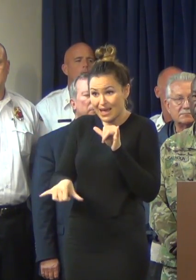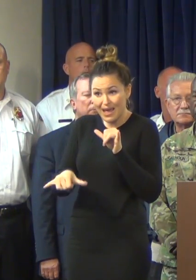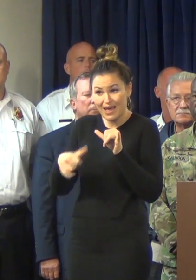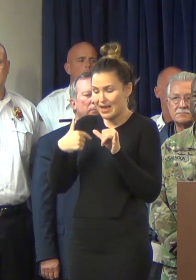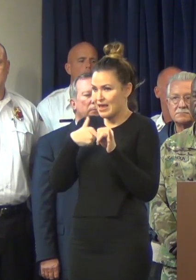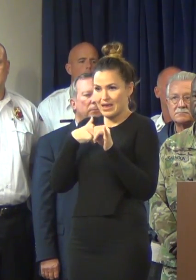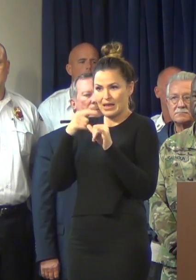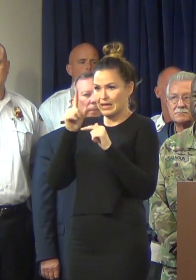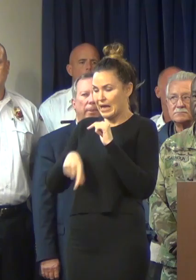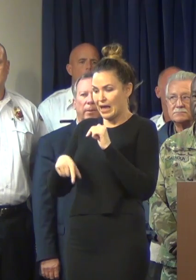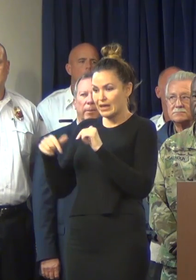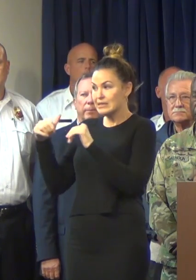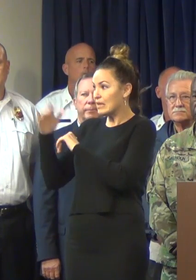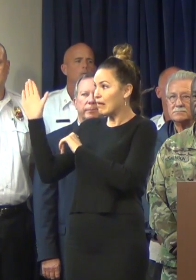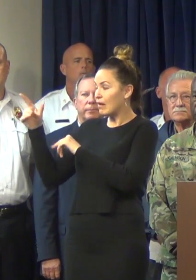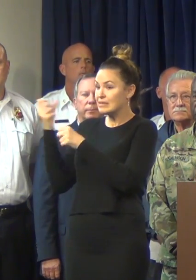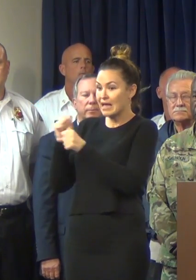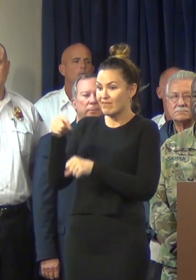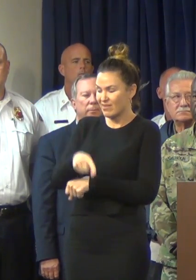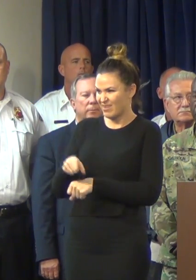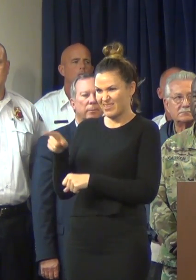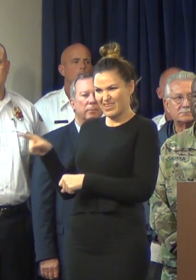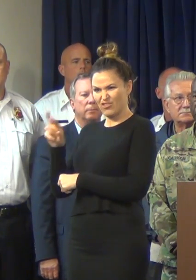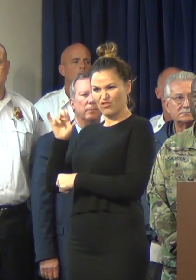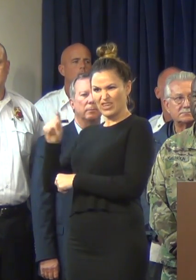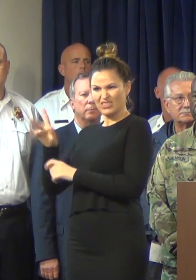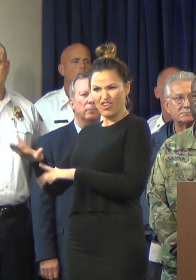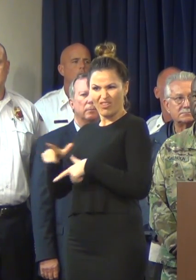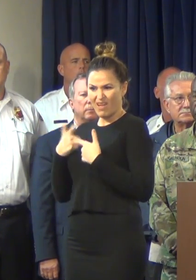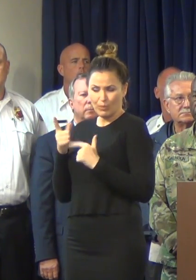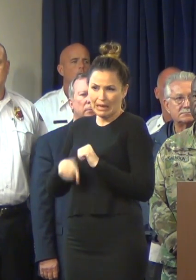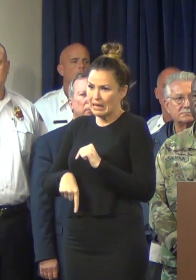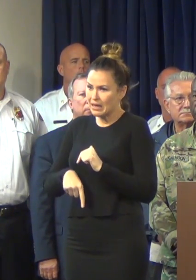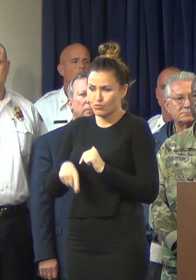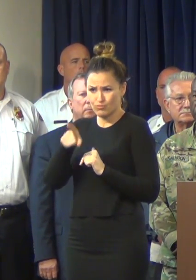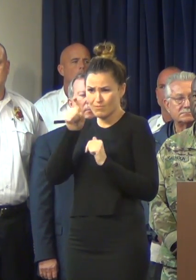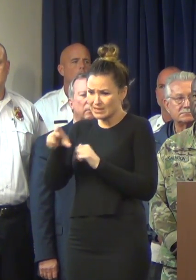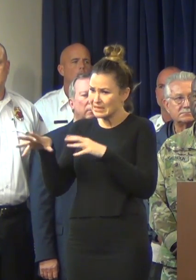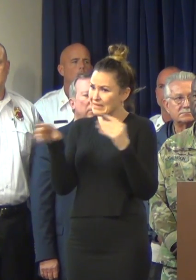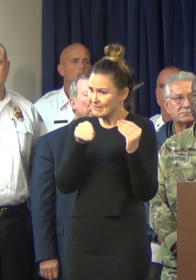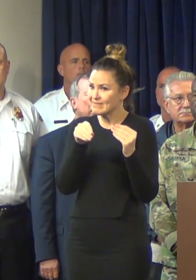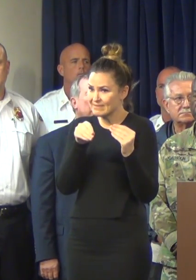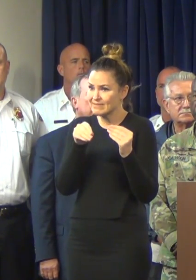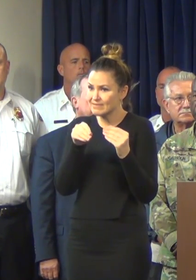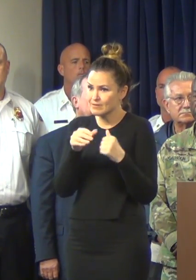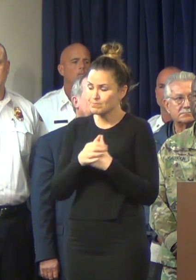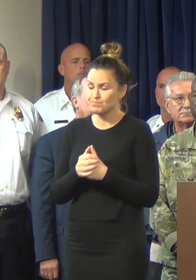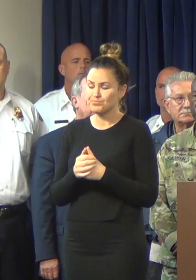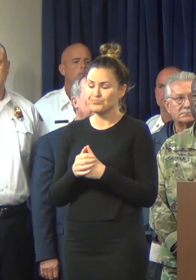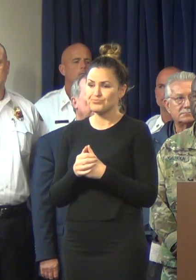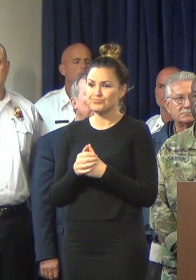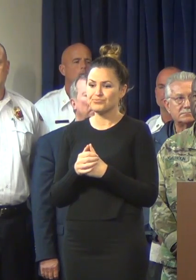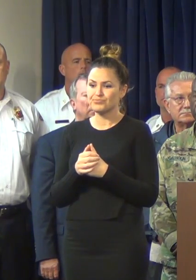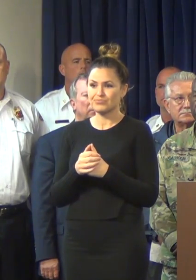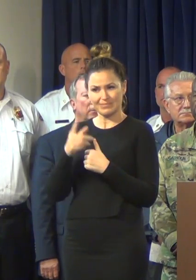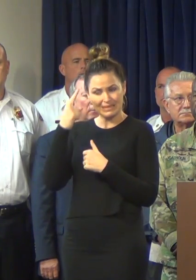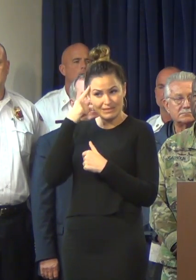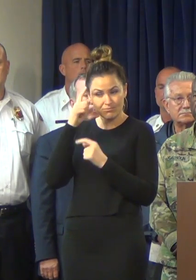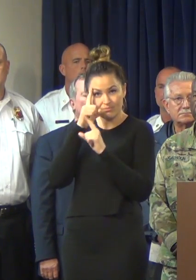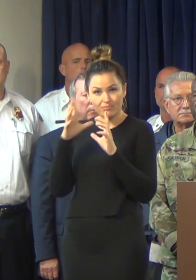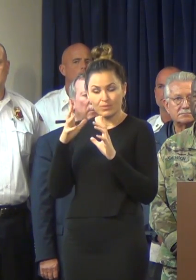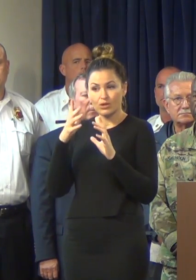cannot send somebody in to save you and put their life at risk. You must leave before it's too late. Think about